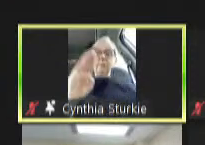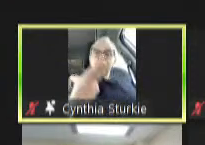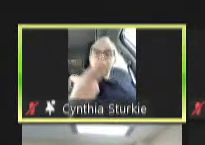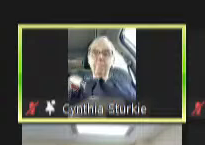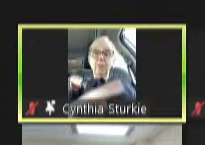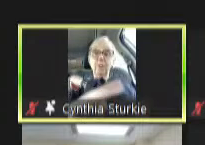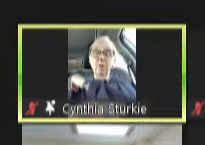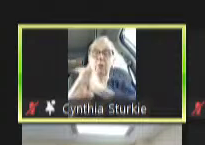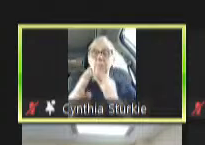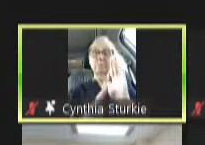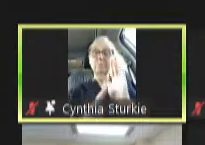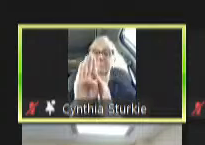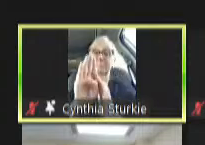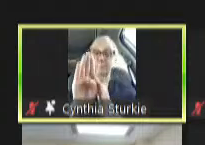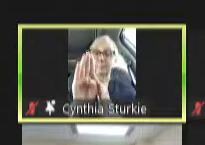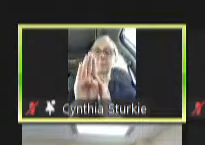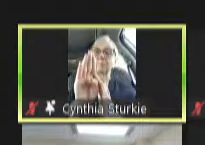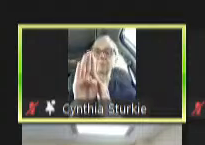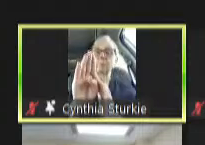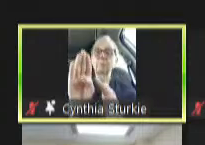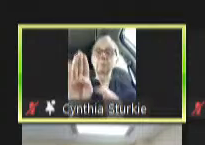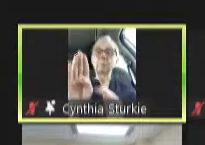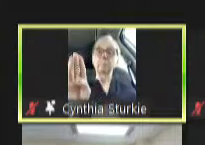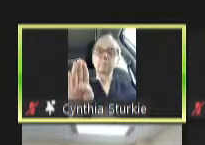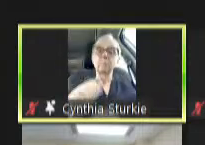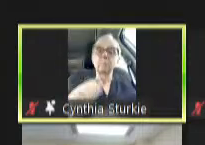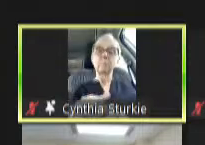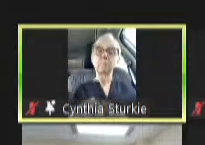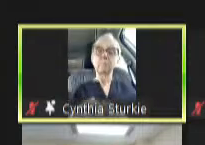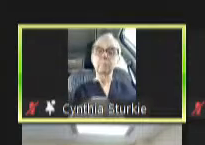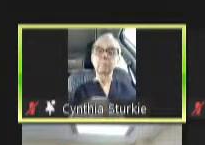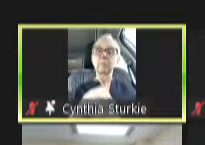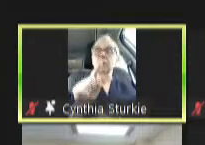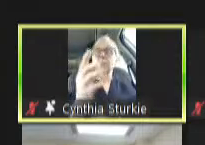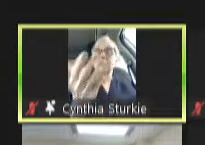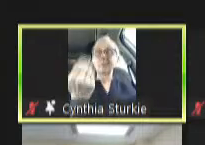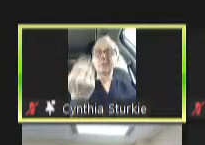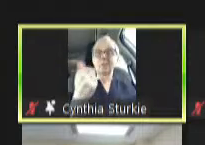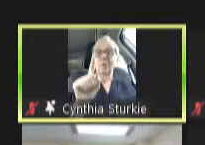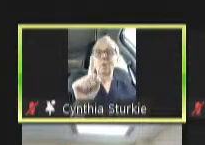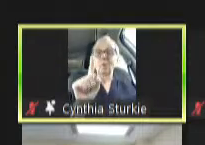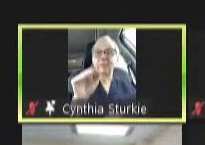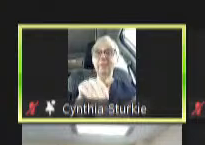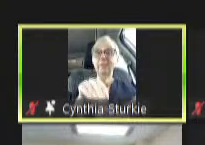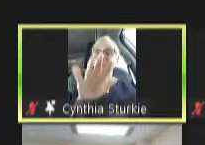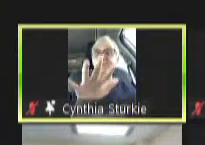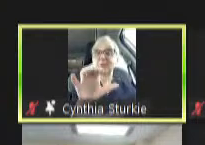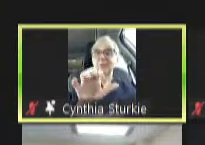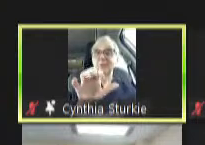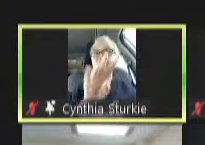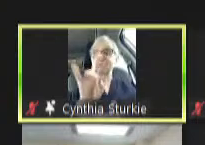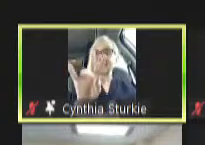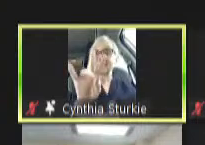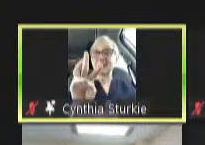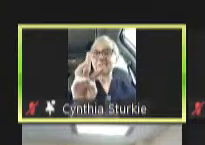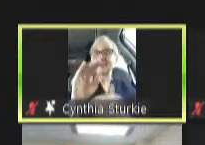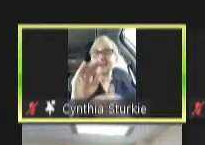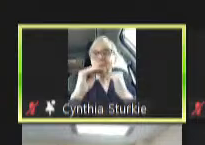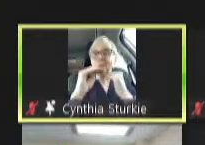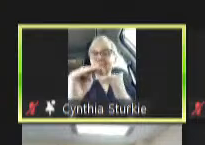of 2021, we did have our most recent peak, and that was 1,576. So we are pretty level with